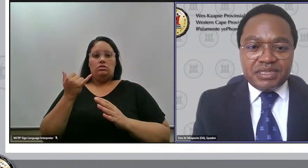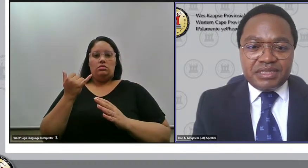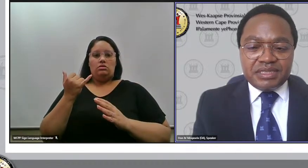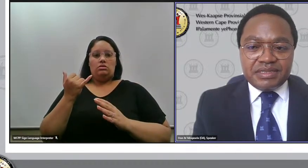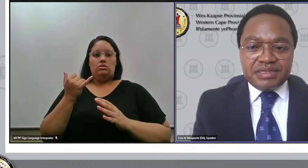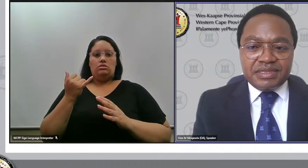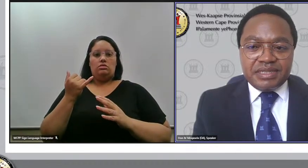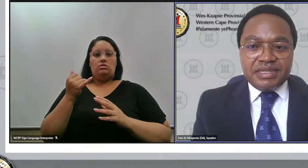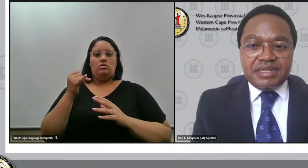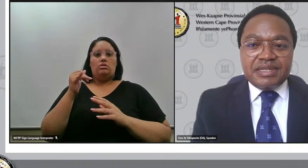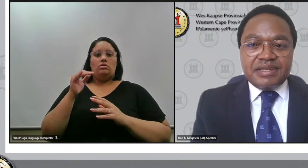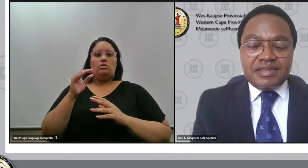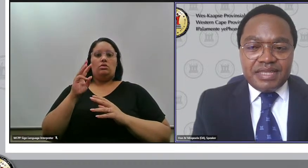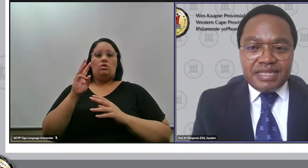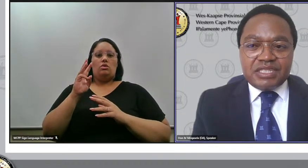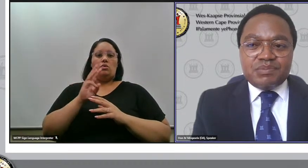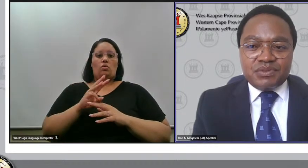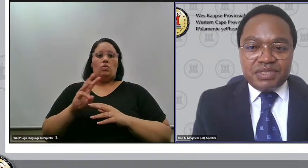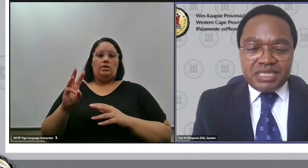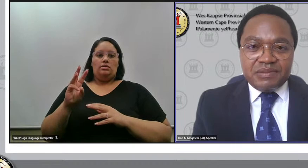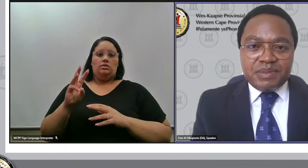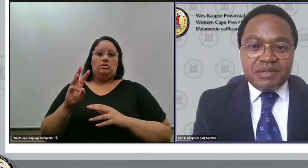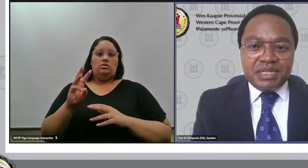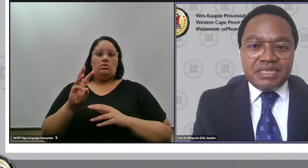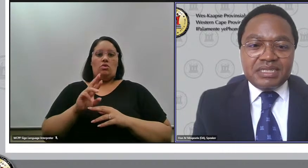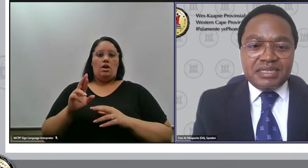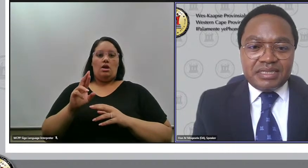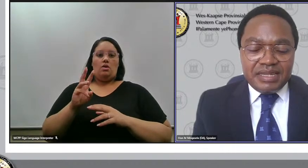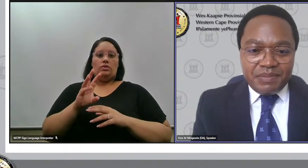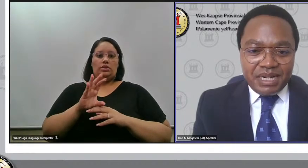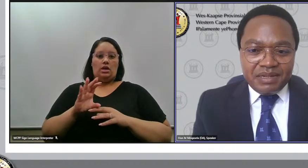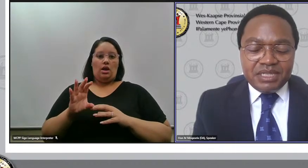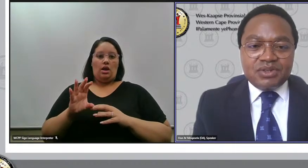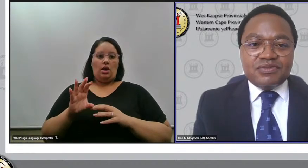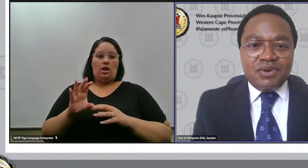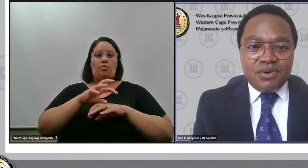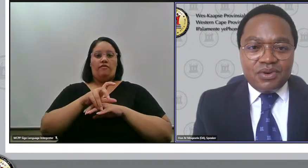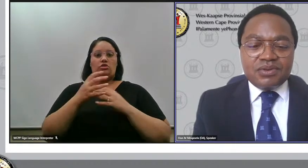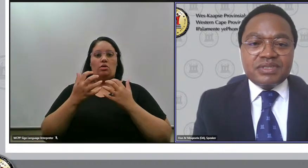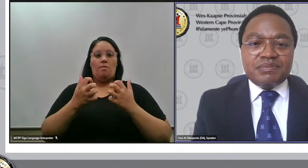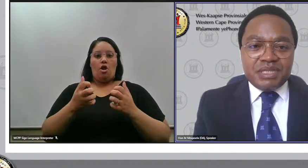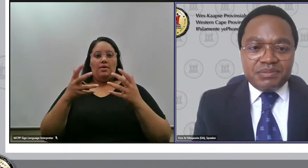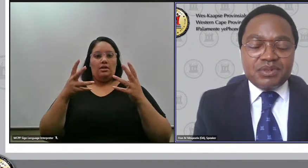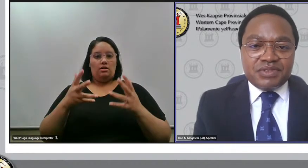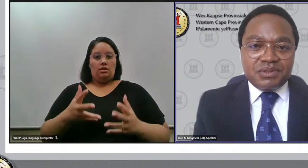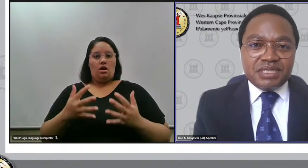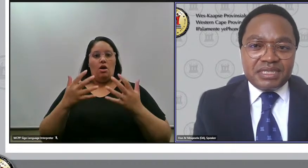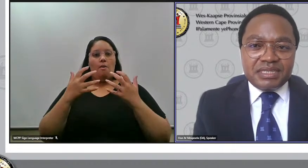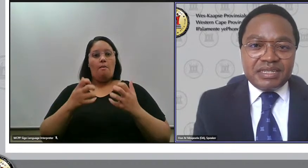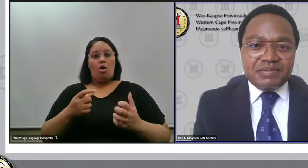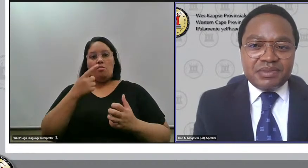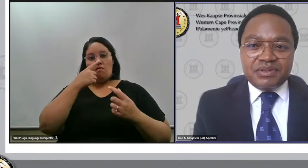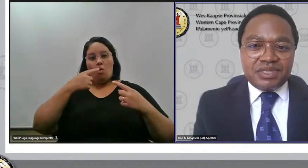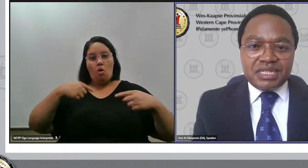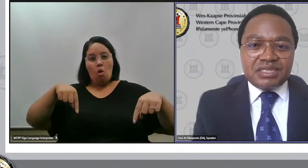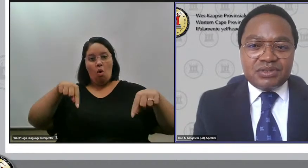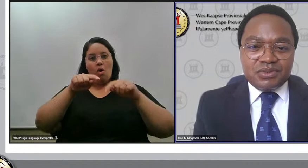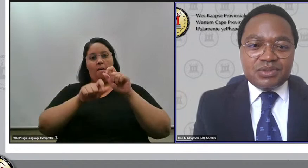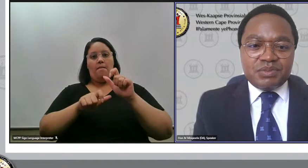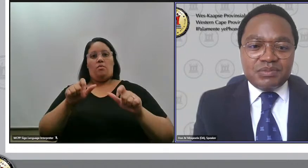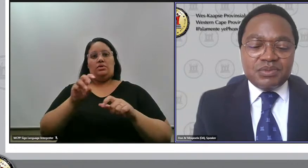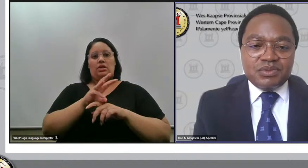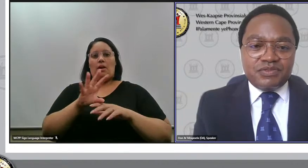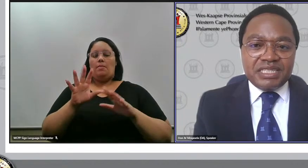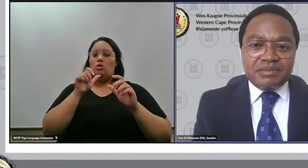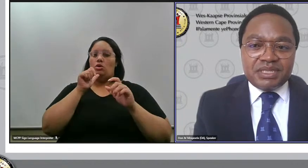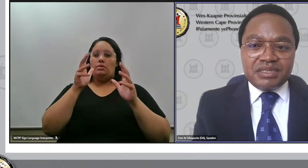Wall Street. This provincial parliament is a parliament of all the people of the Western Cape, not just